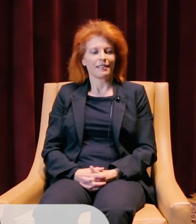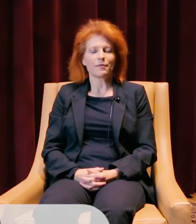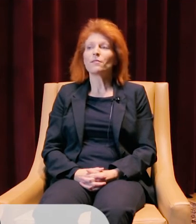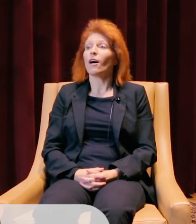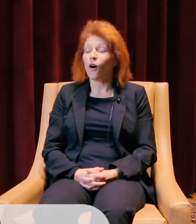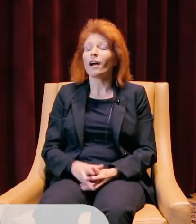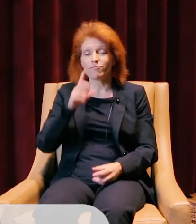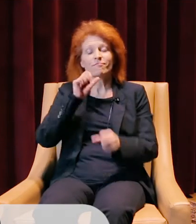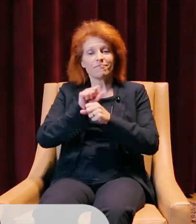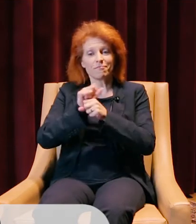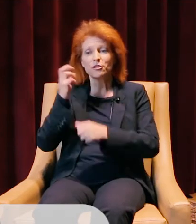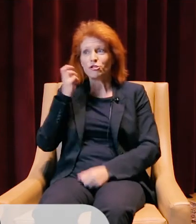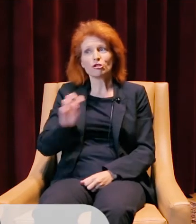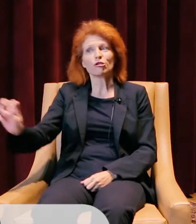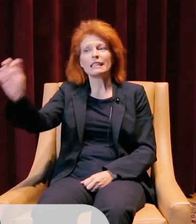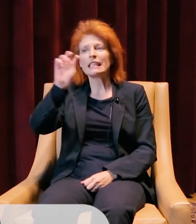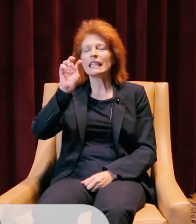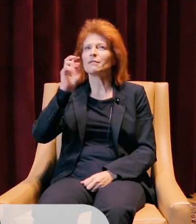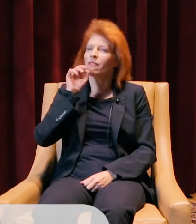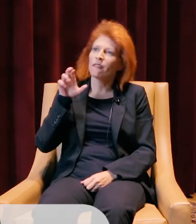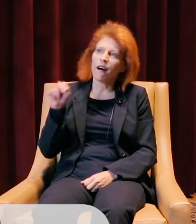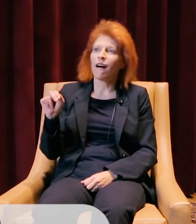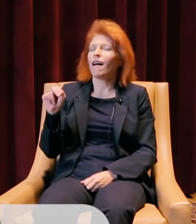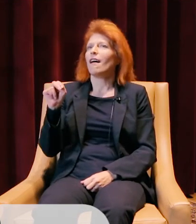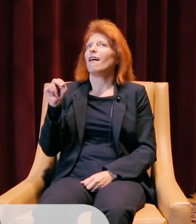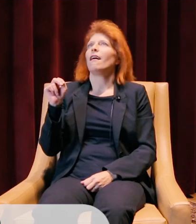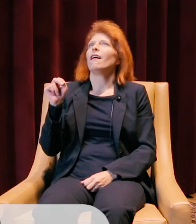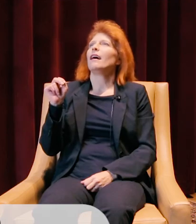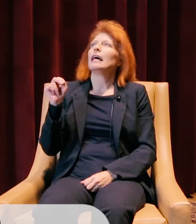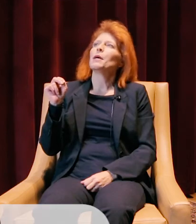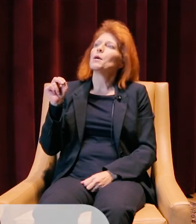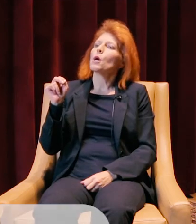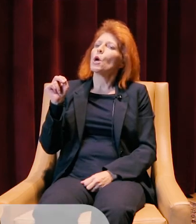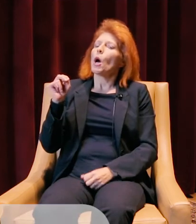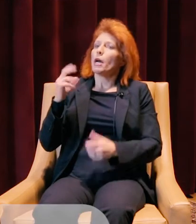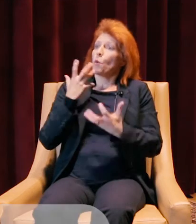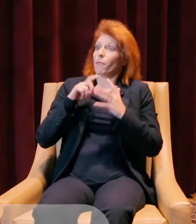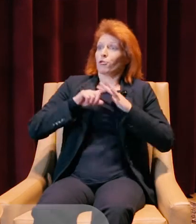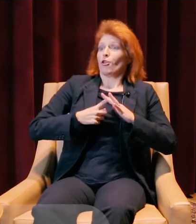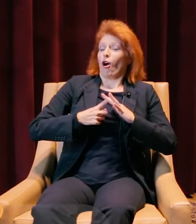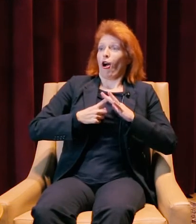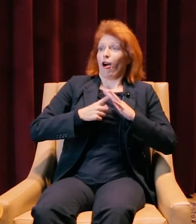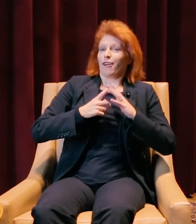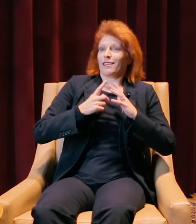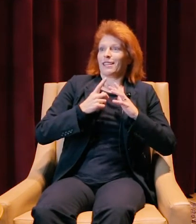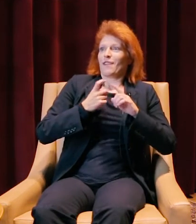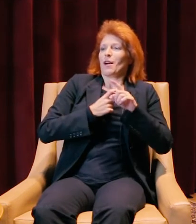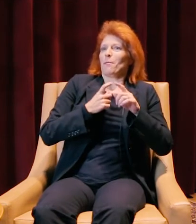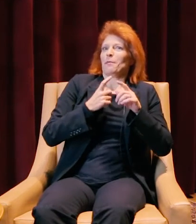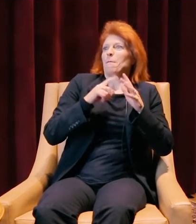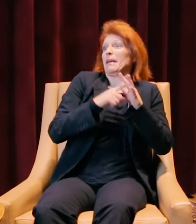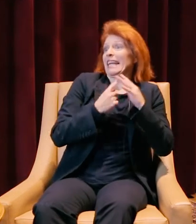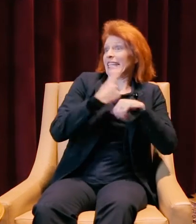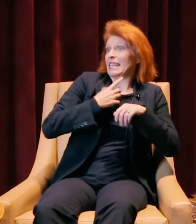It has been a journey. It's been fun. So would you like me to start from the early days